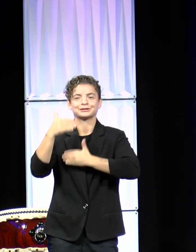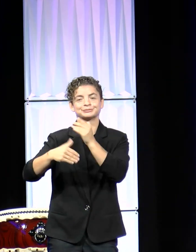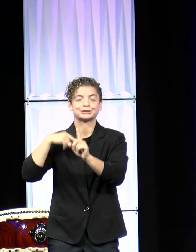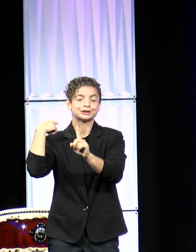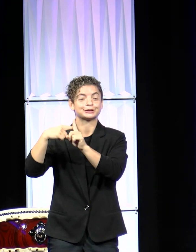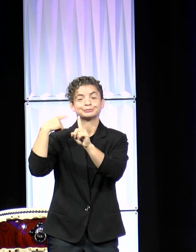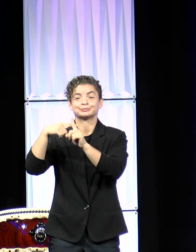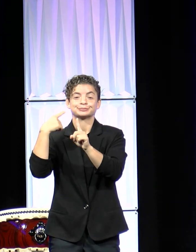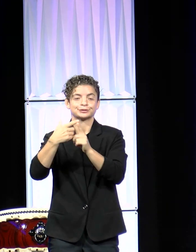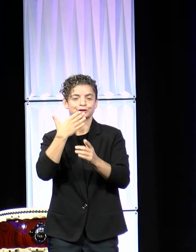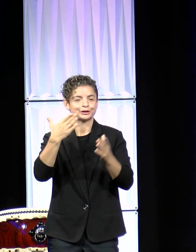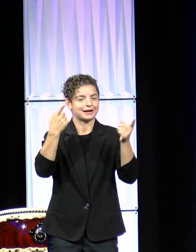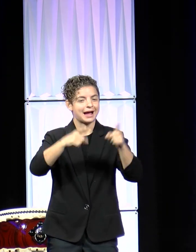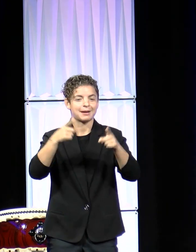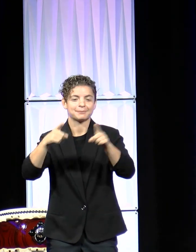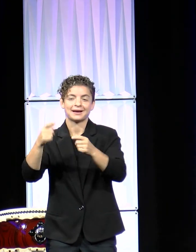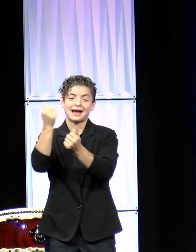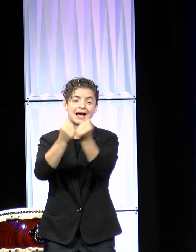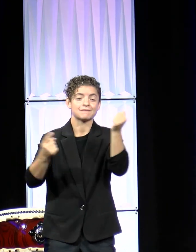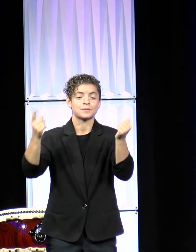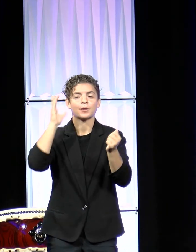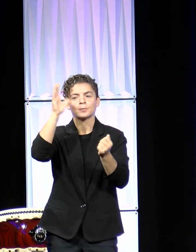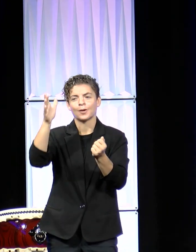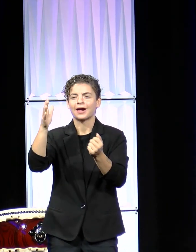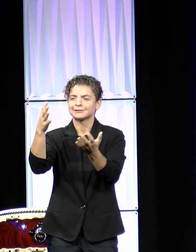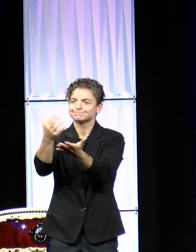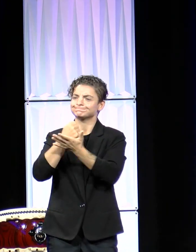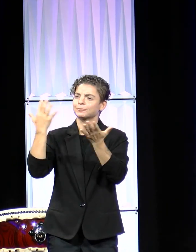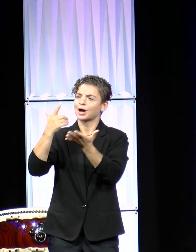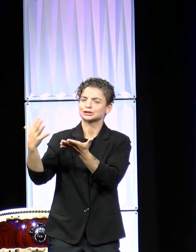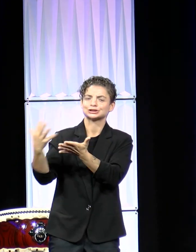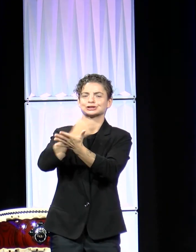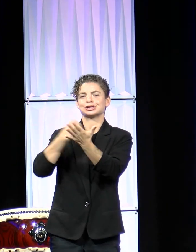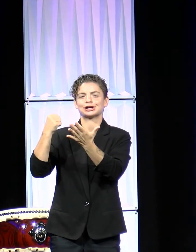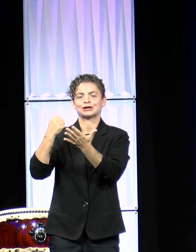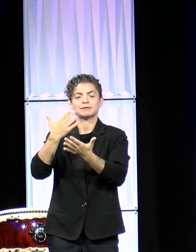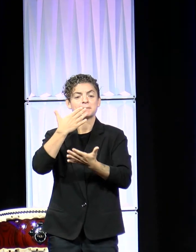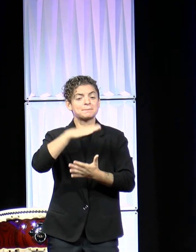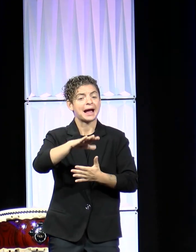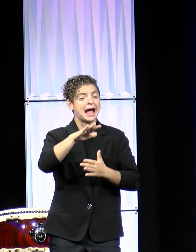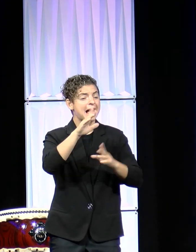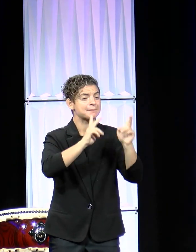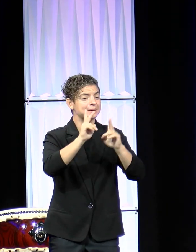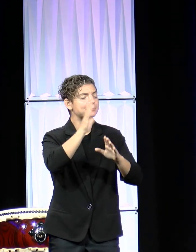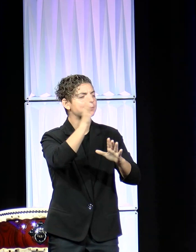deserve. We catch the bad guys and the survivors get justice.